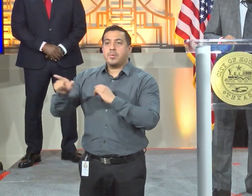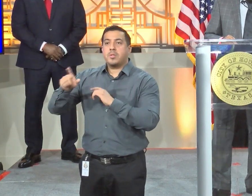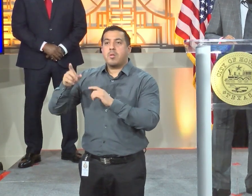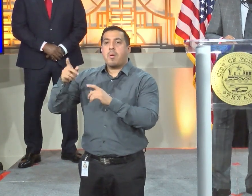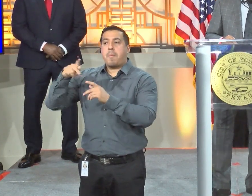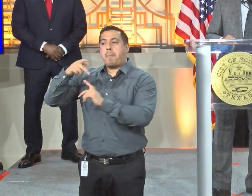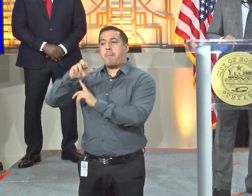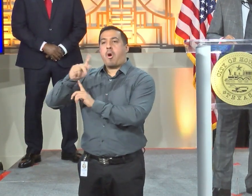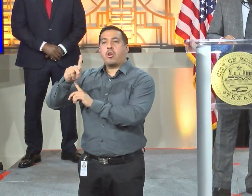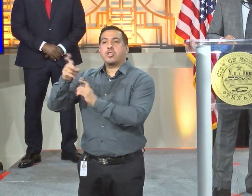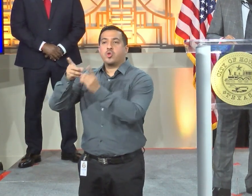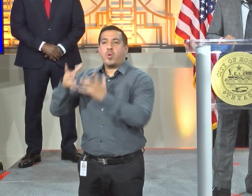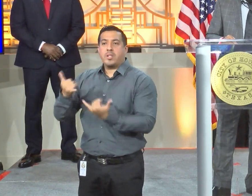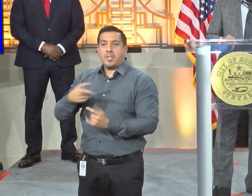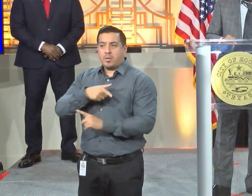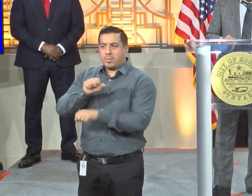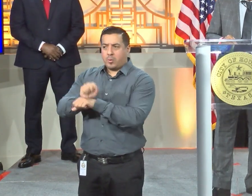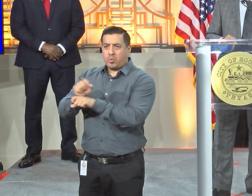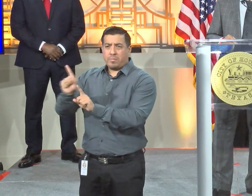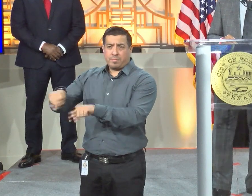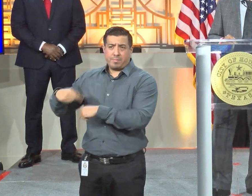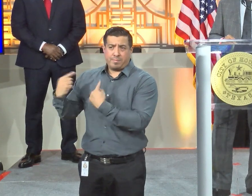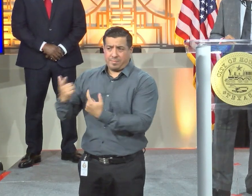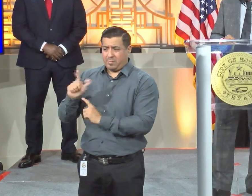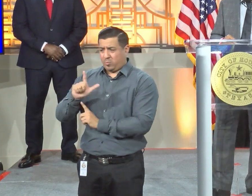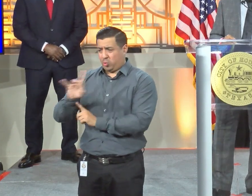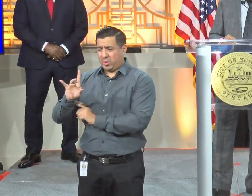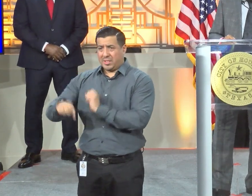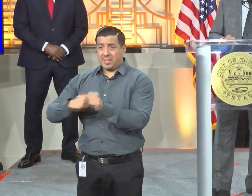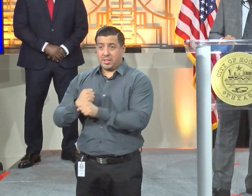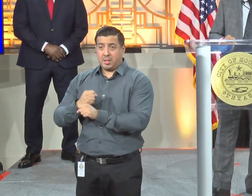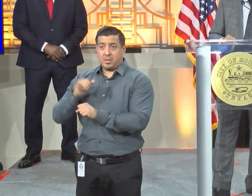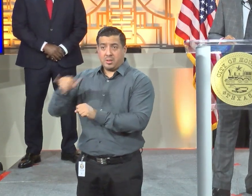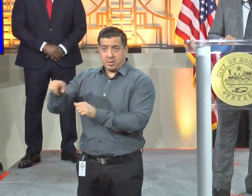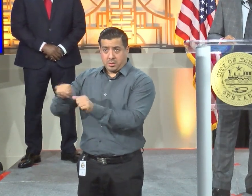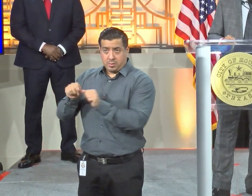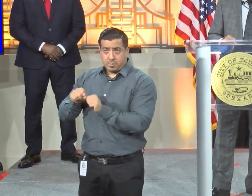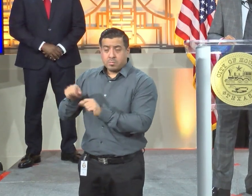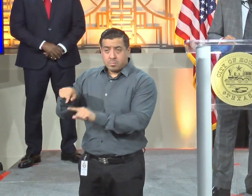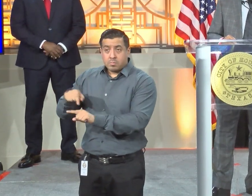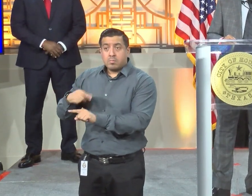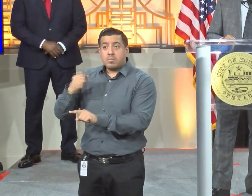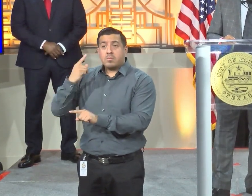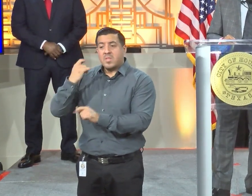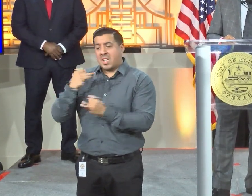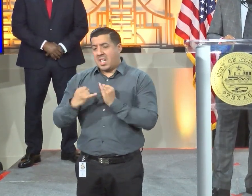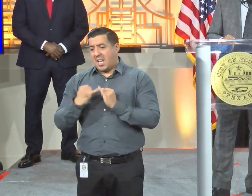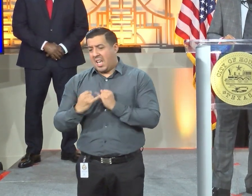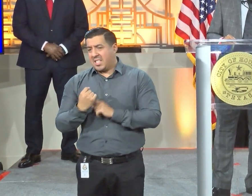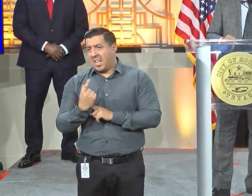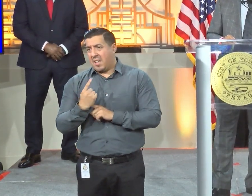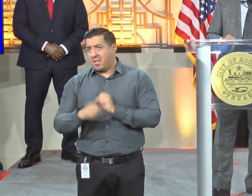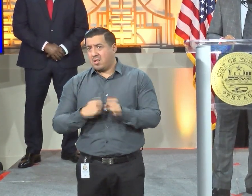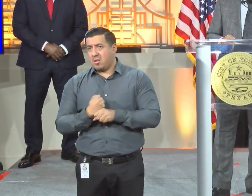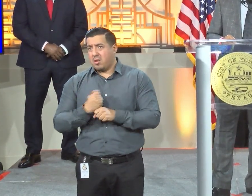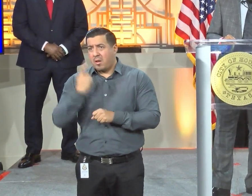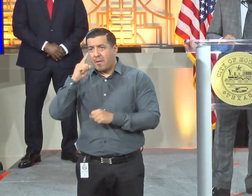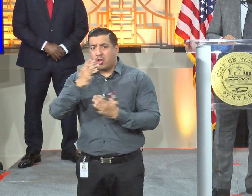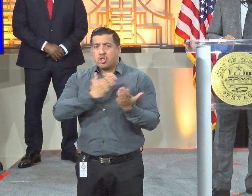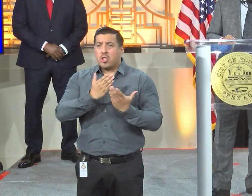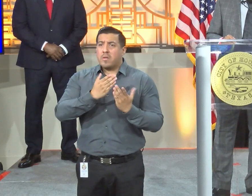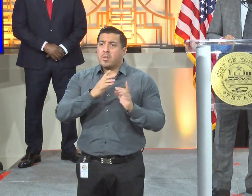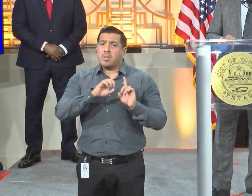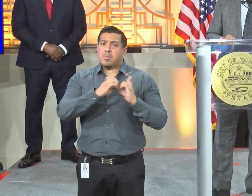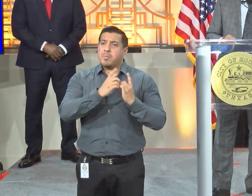in the Houston Parks and Recreation Department for 28 years, with the last 11 serving as the department's